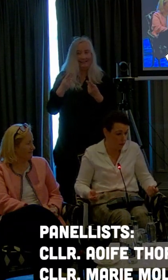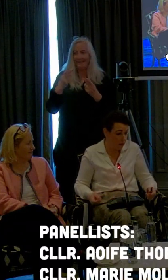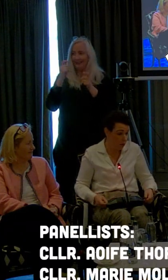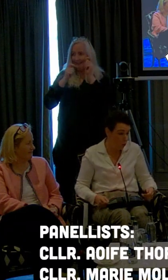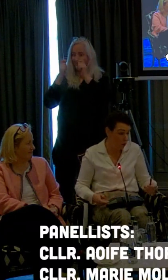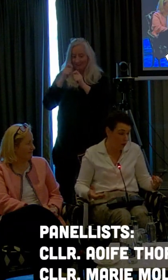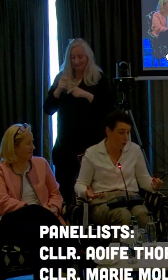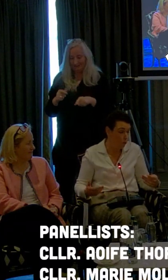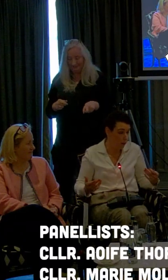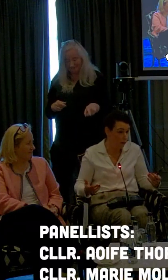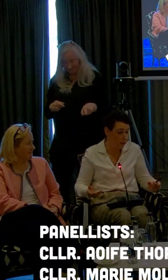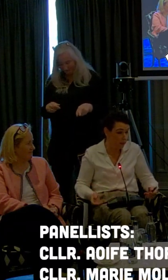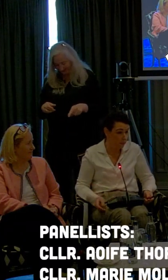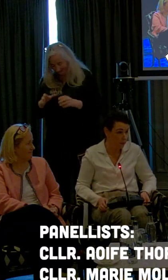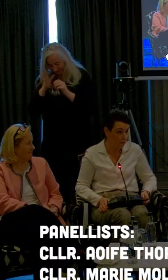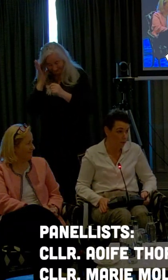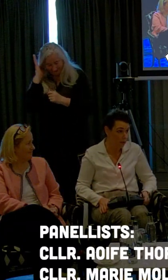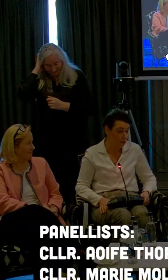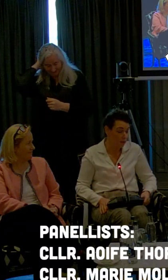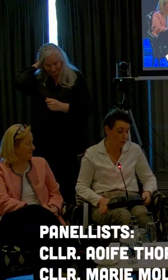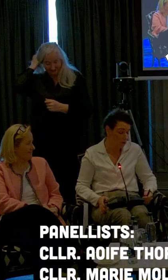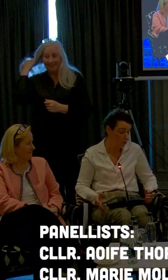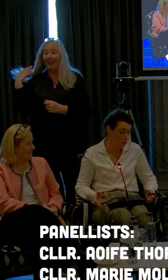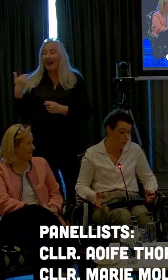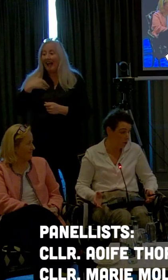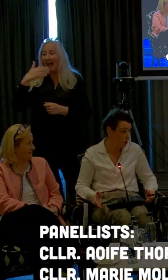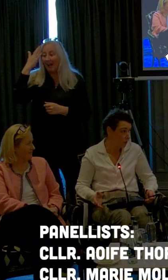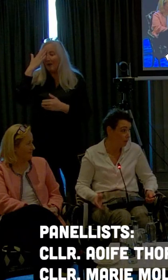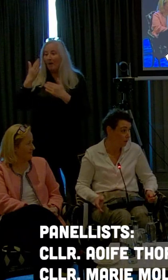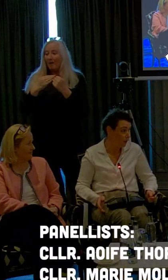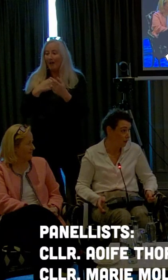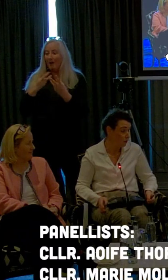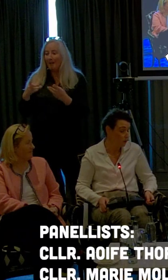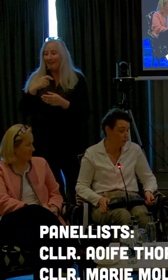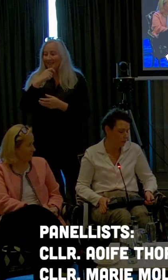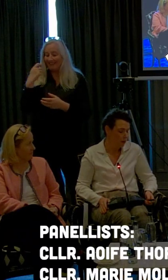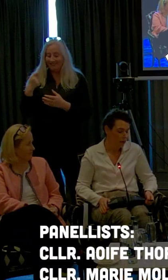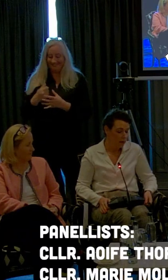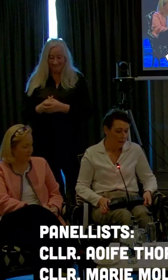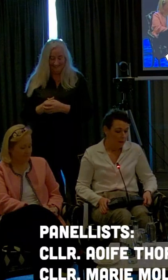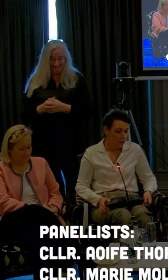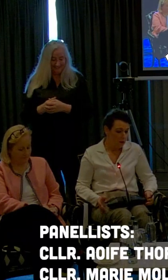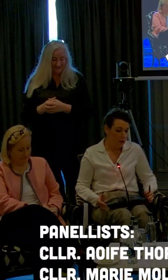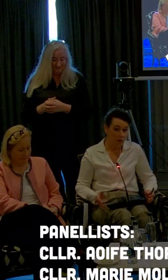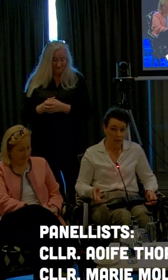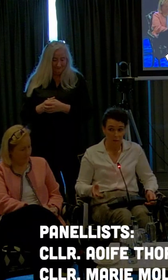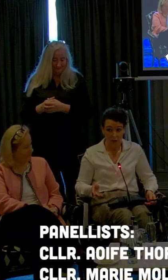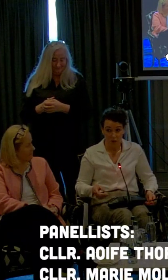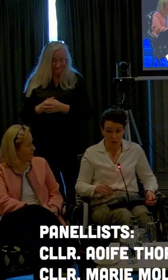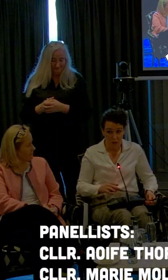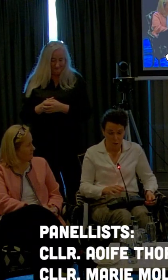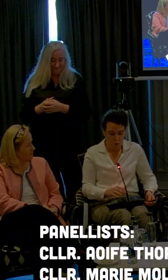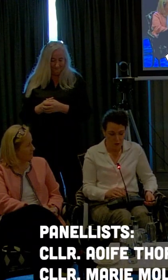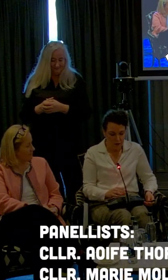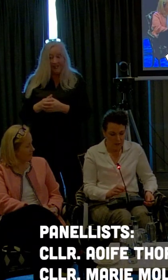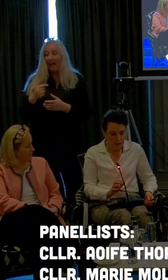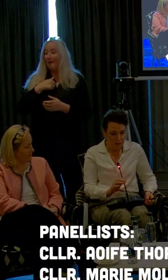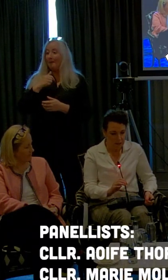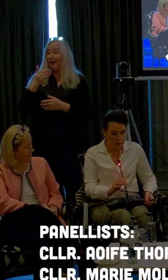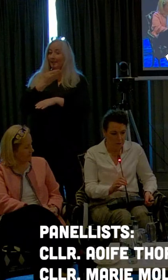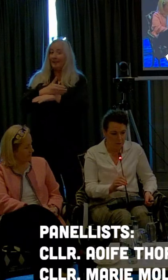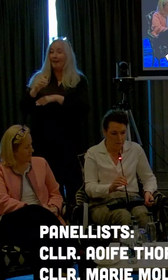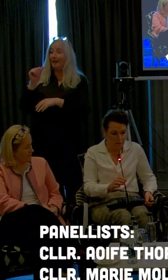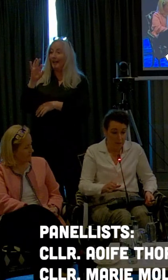because I know what I want to say about this, because the maternity leave thing was, I came in at 34